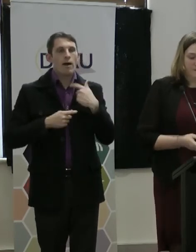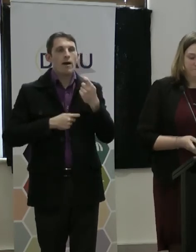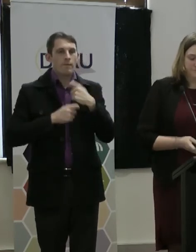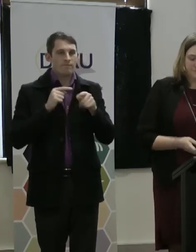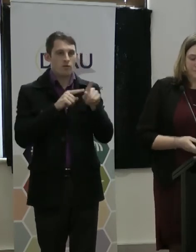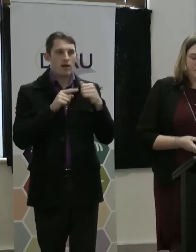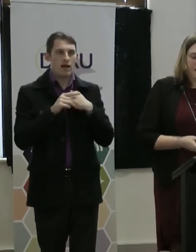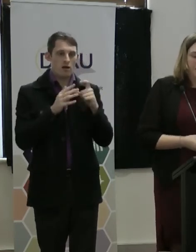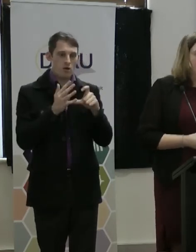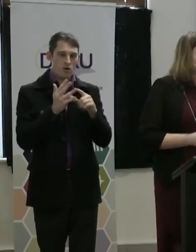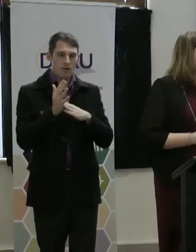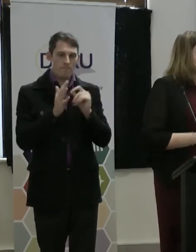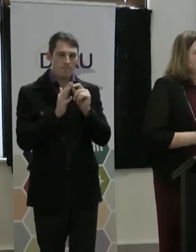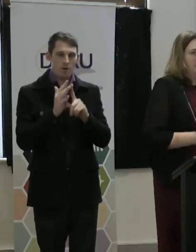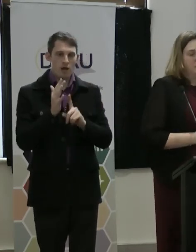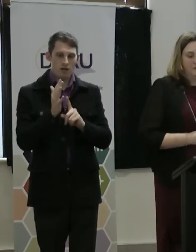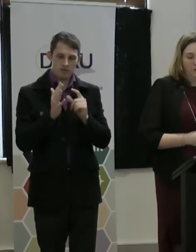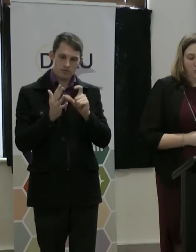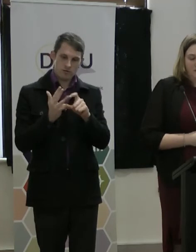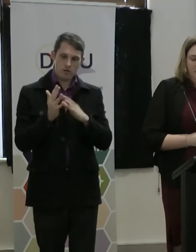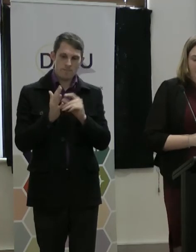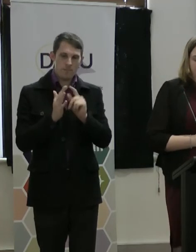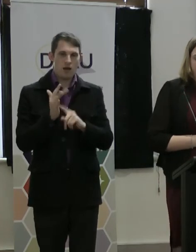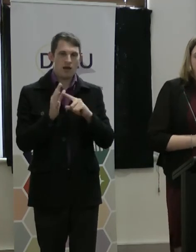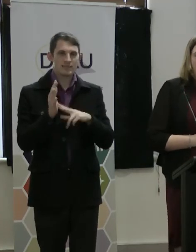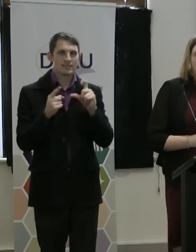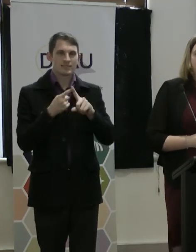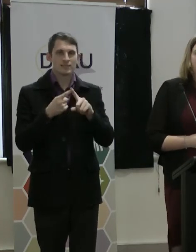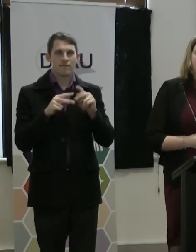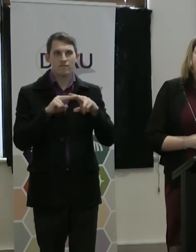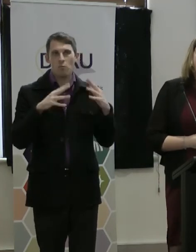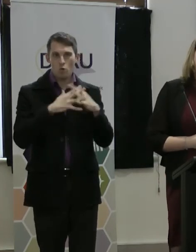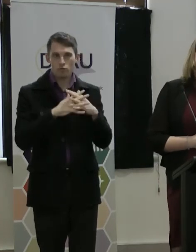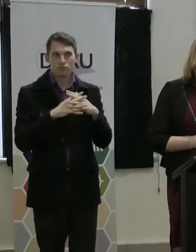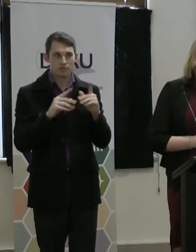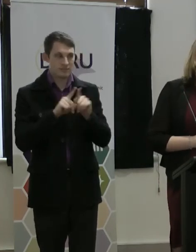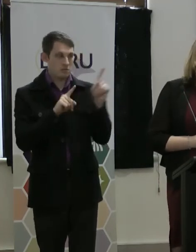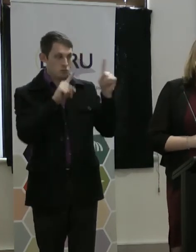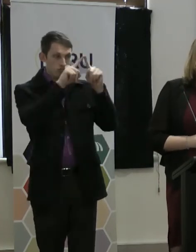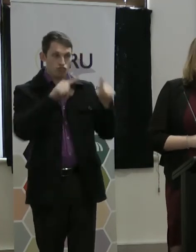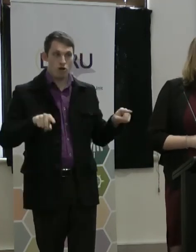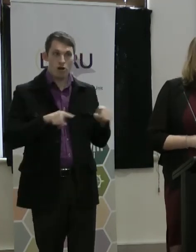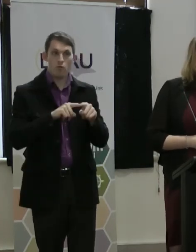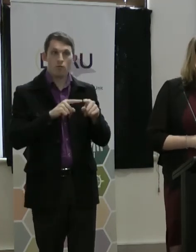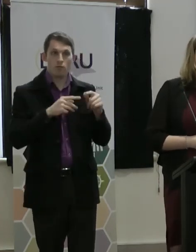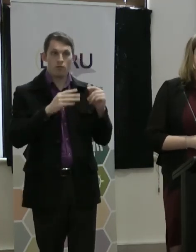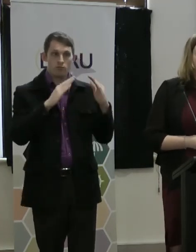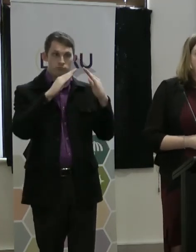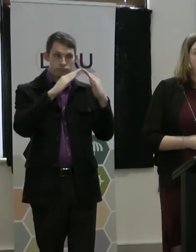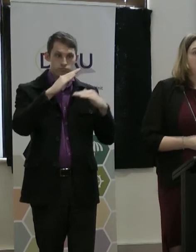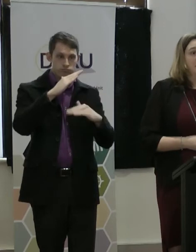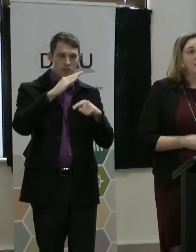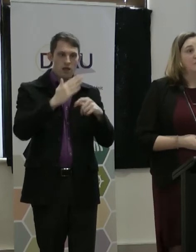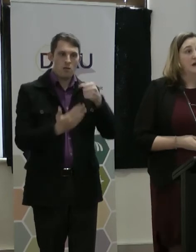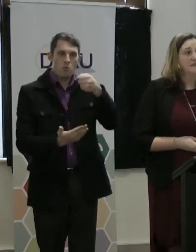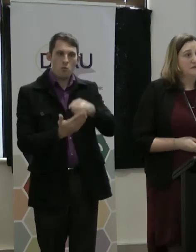framework. That triangle on the board gives you an indication of the sort of lower level stuff at the bottom where the